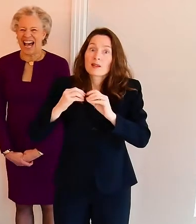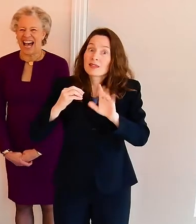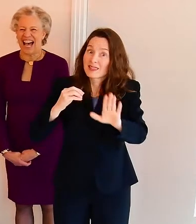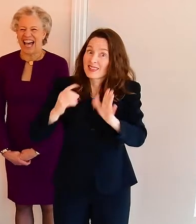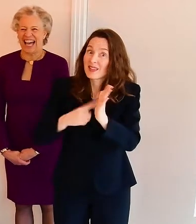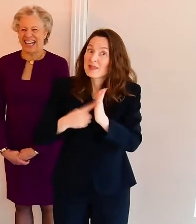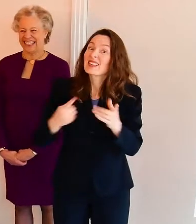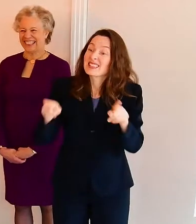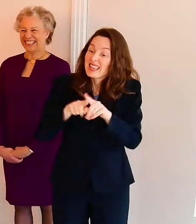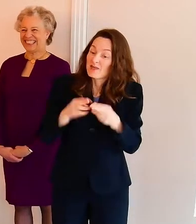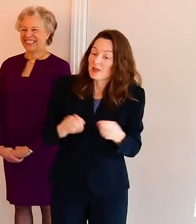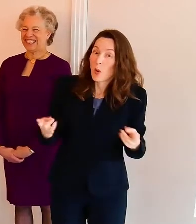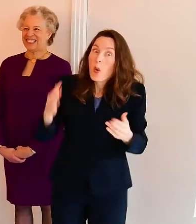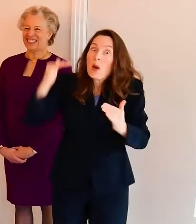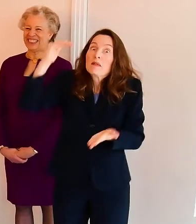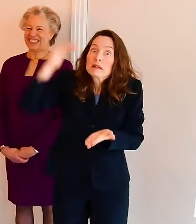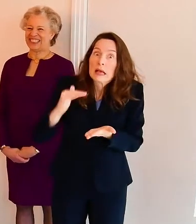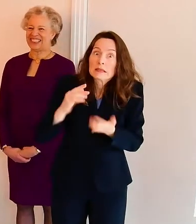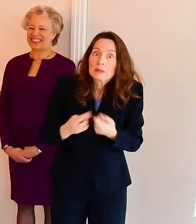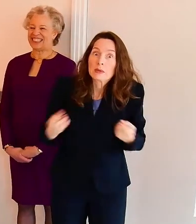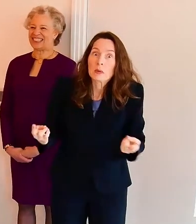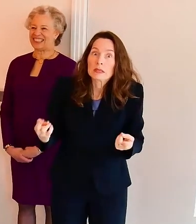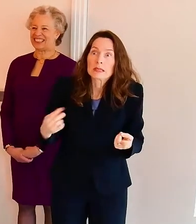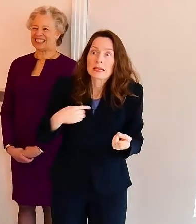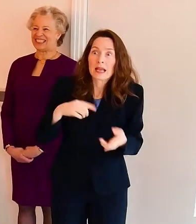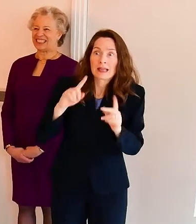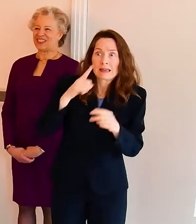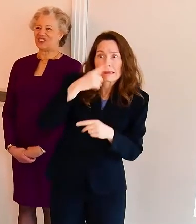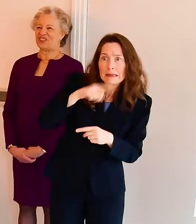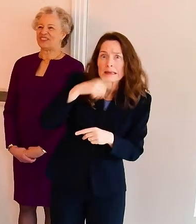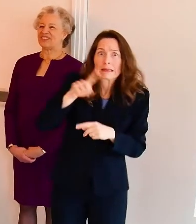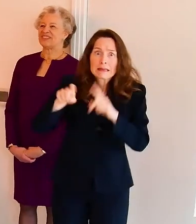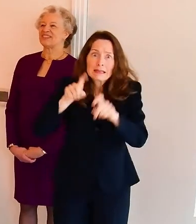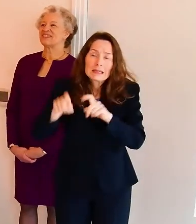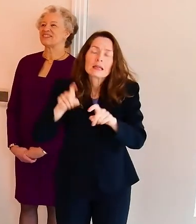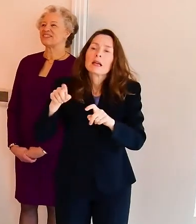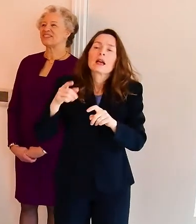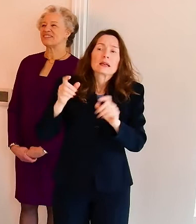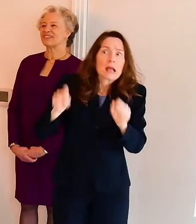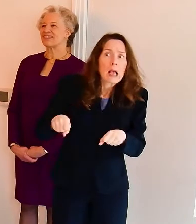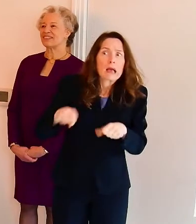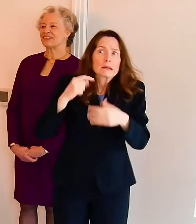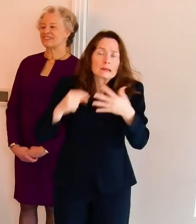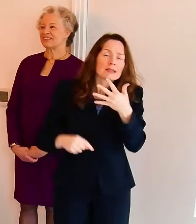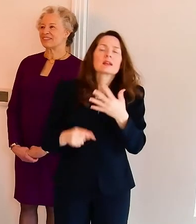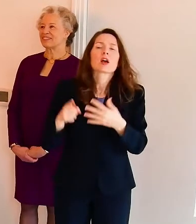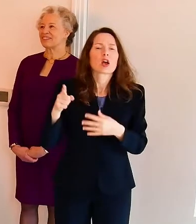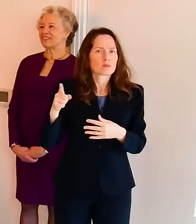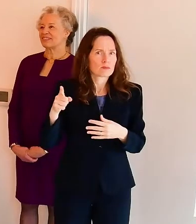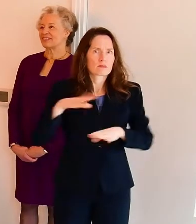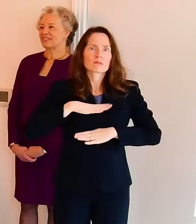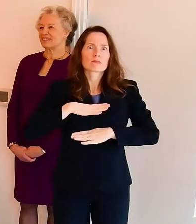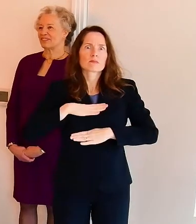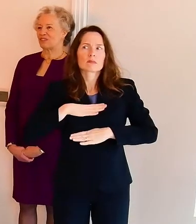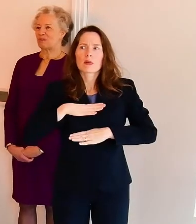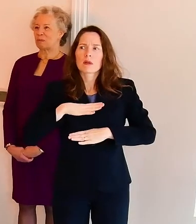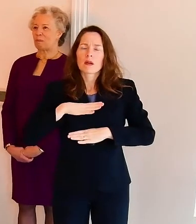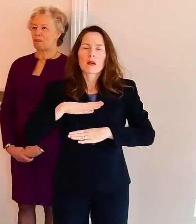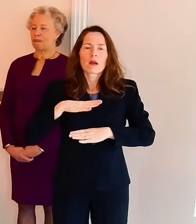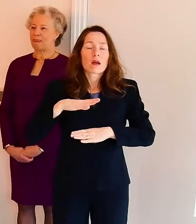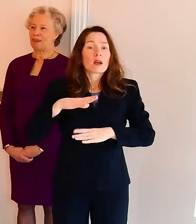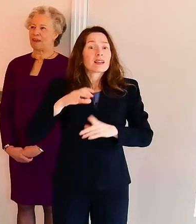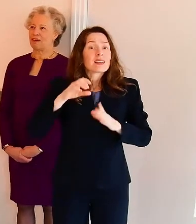less, Larry and his team have stepped up and made it so that we are an enviable place around the state